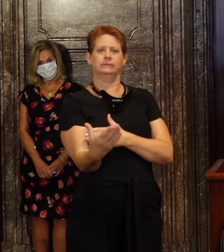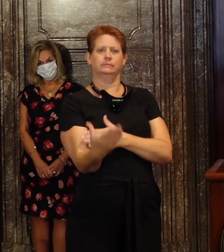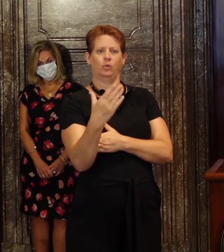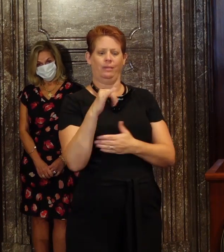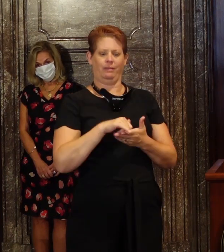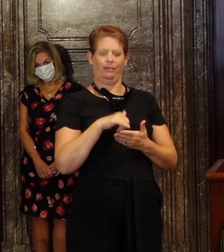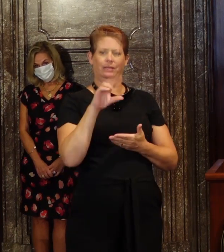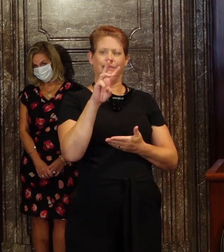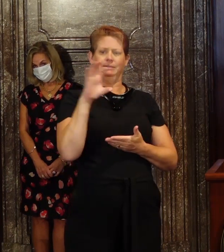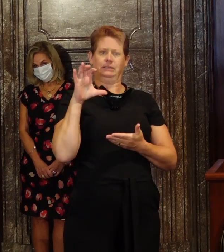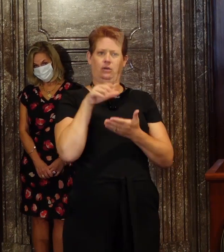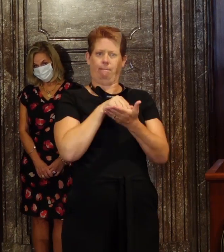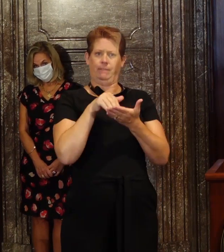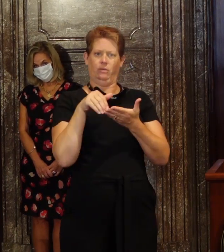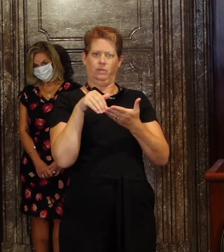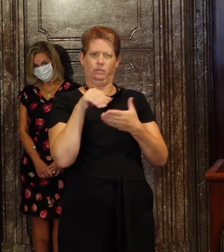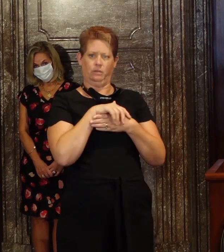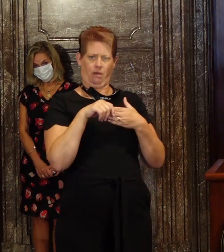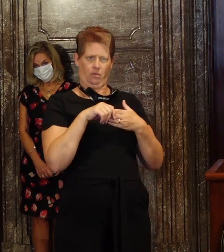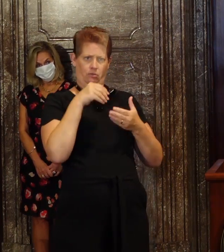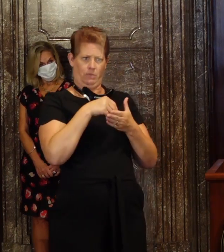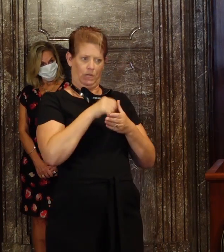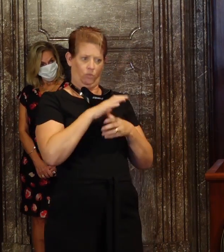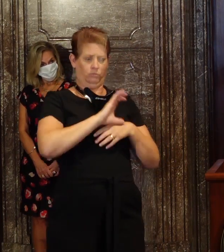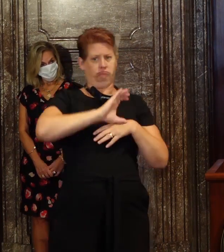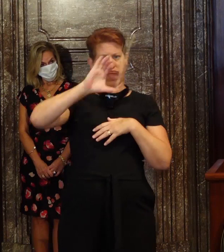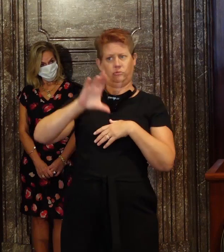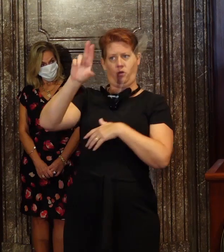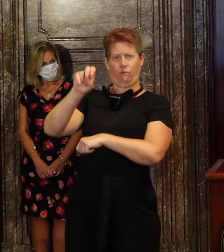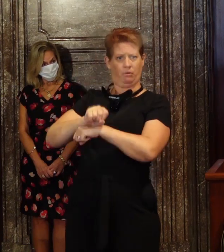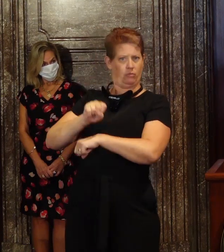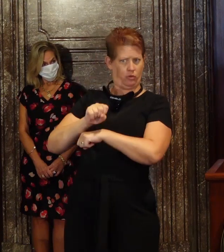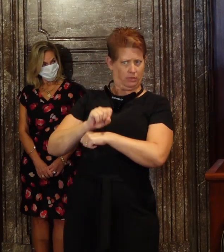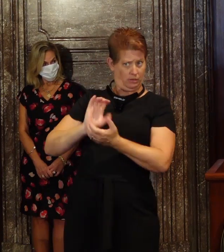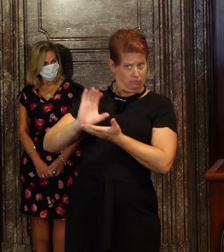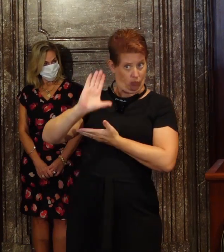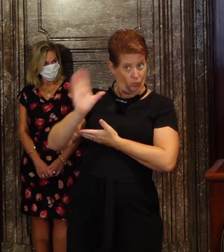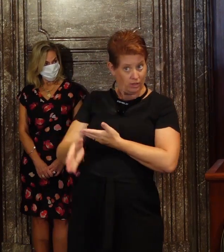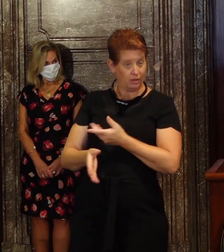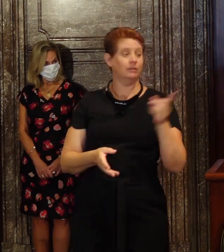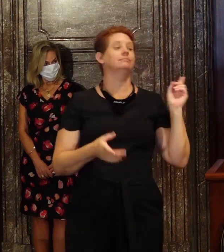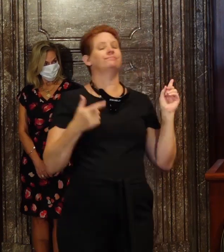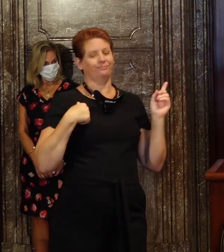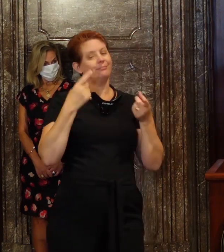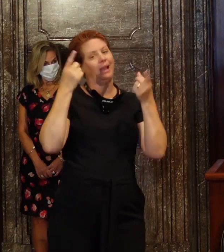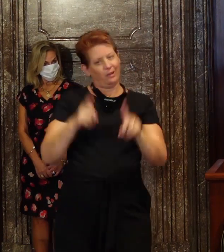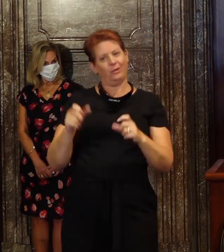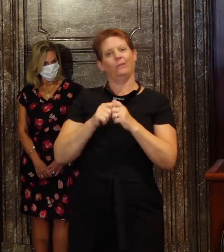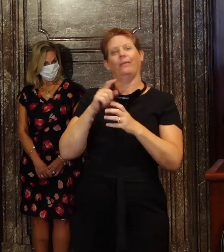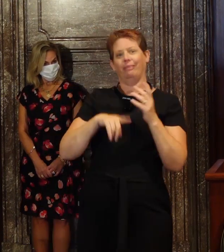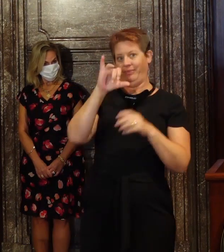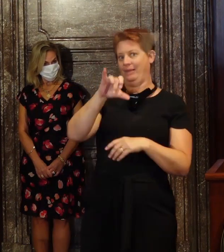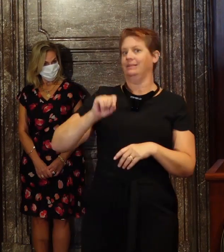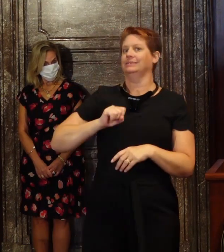CARES Act would all possibly go to the unemployment insurance fund. Well, I certainly think that I agree with the senator. We've been, and the number